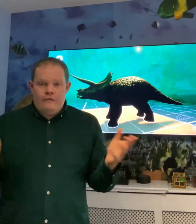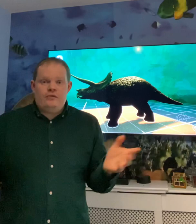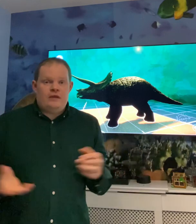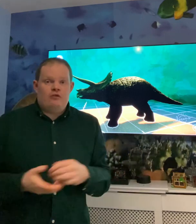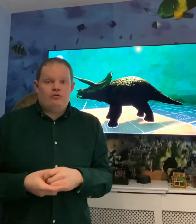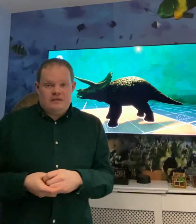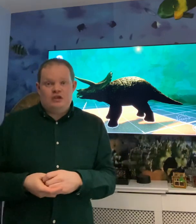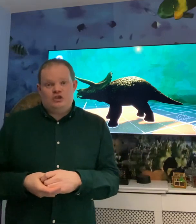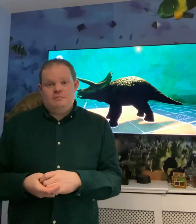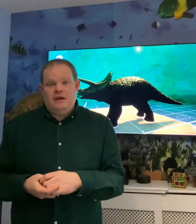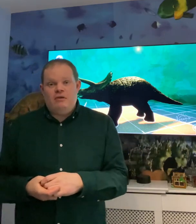the Cretaceous period.